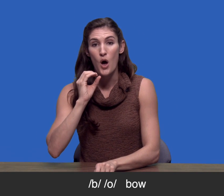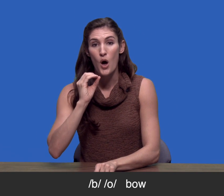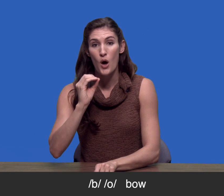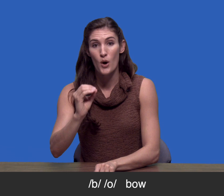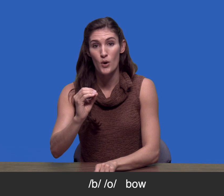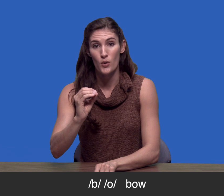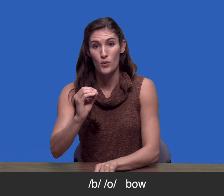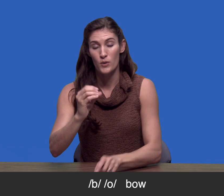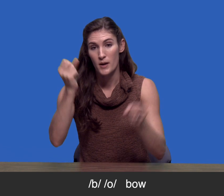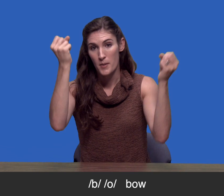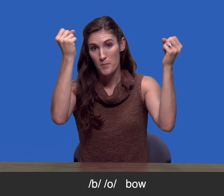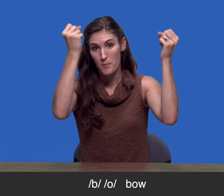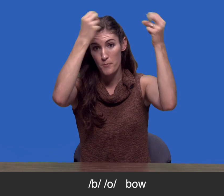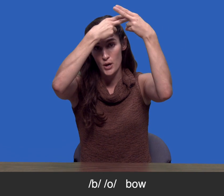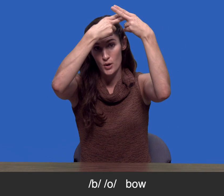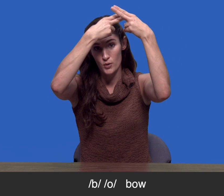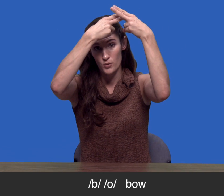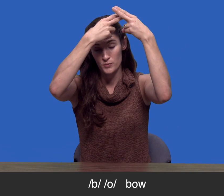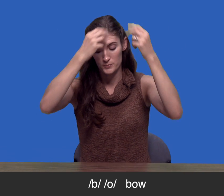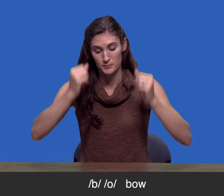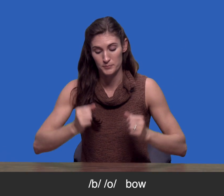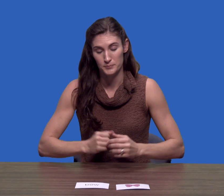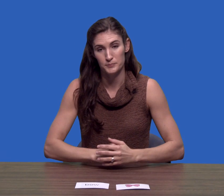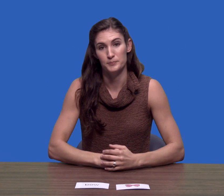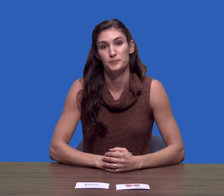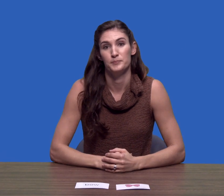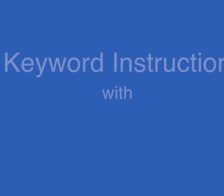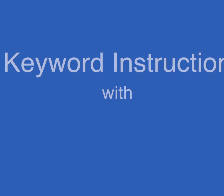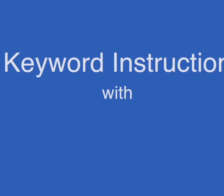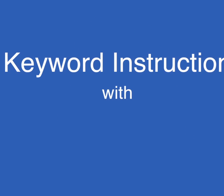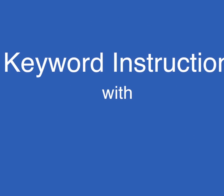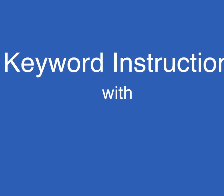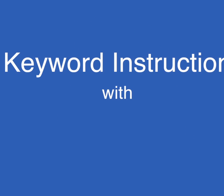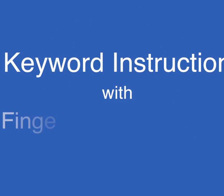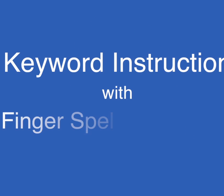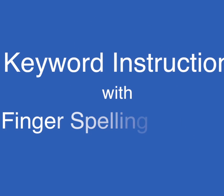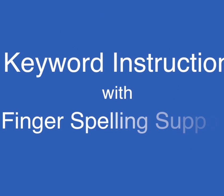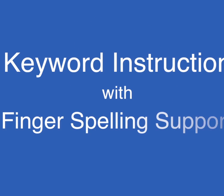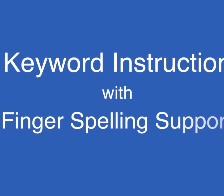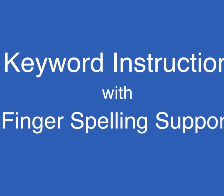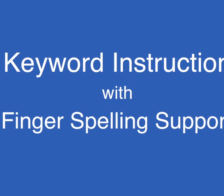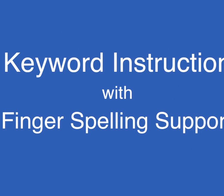Oh. Bow. Bow. Bow. Bow. Bow. Bow.